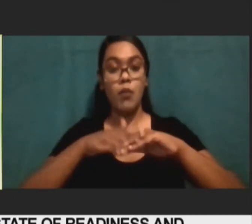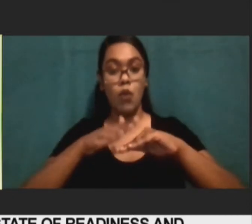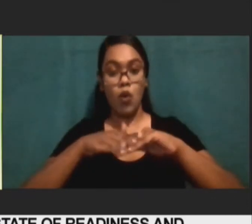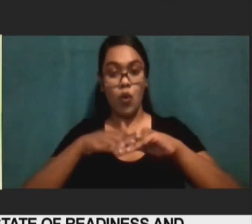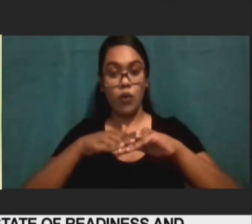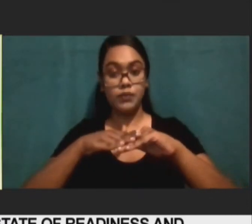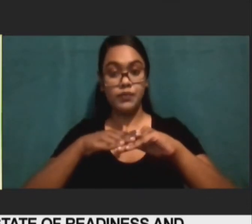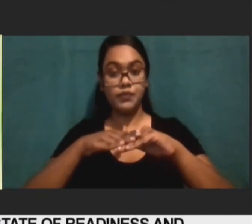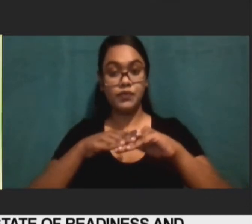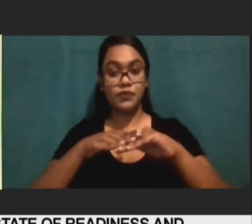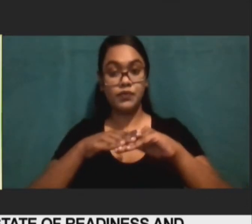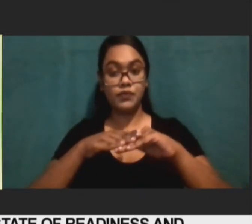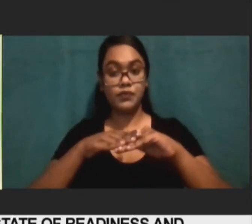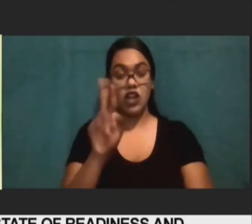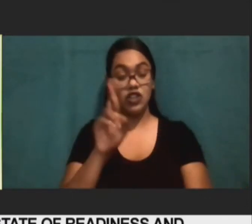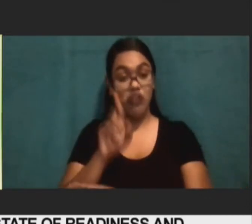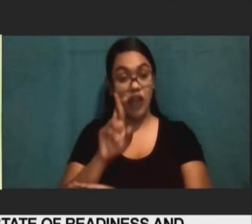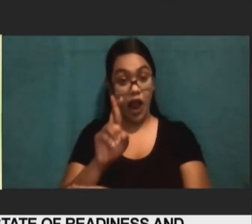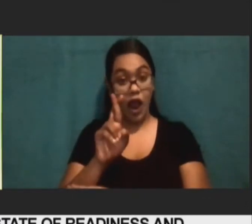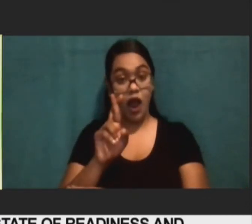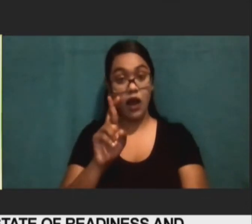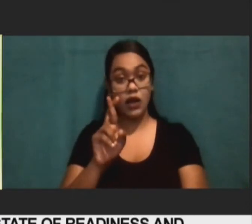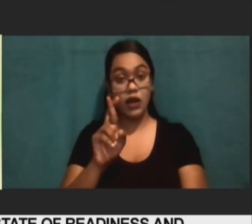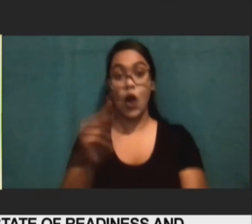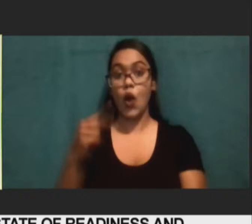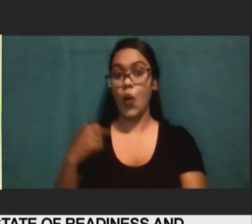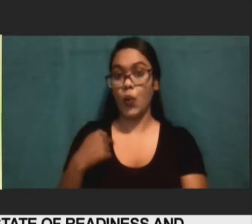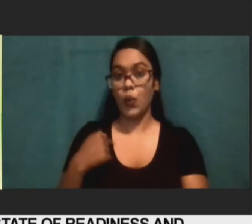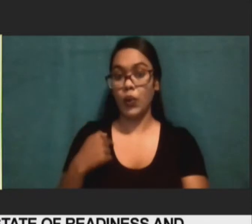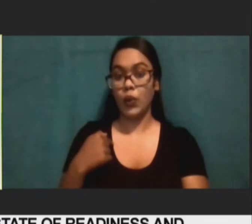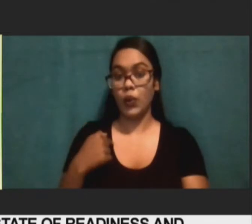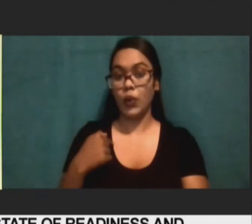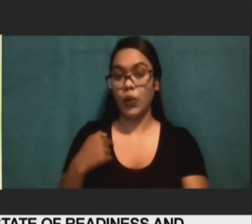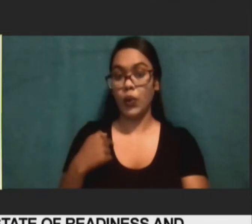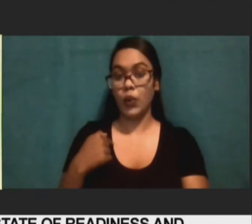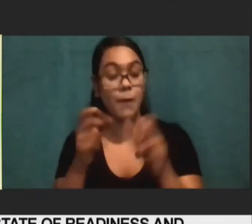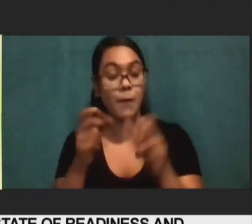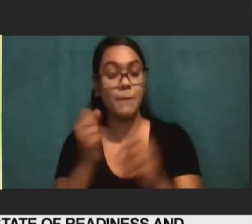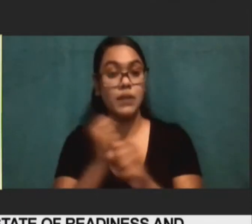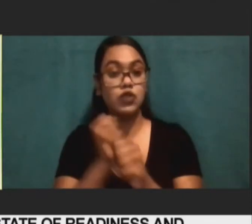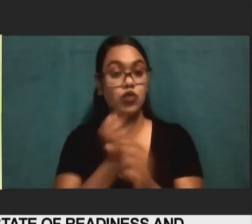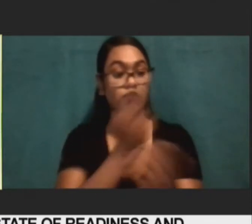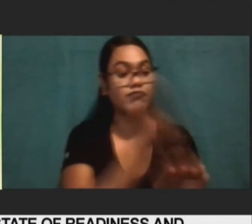HR to make sure that we still fill up the 1,000 beds that are needed,